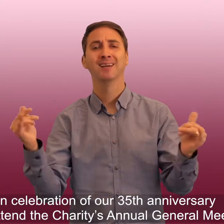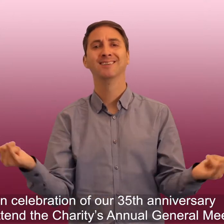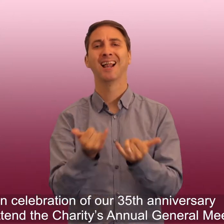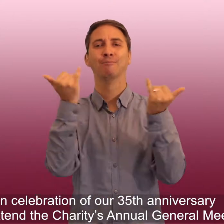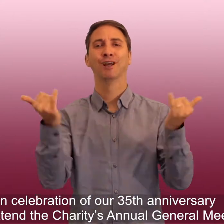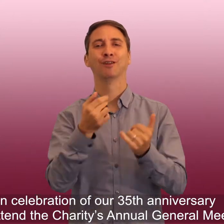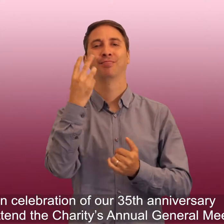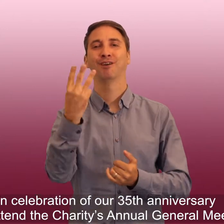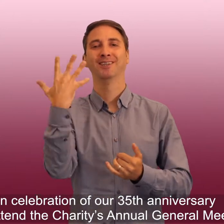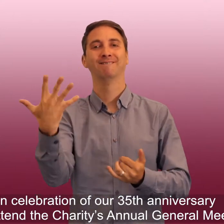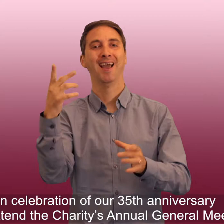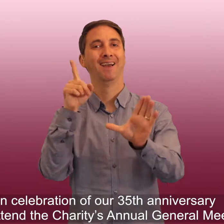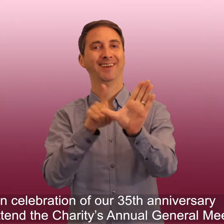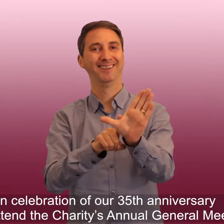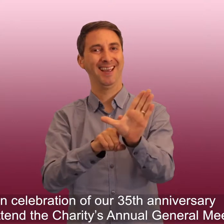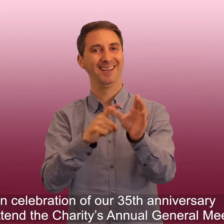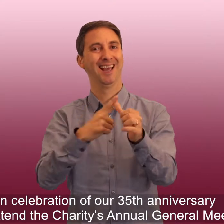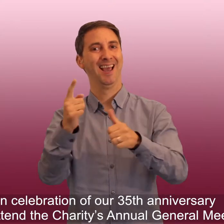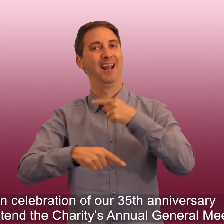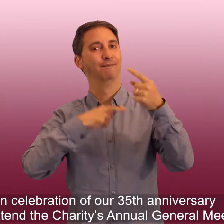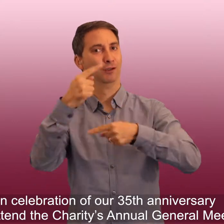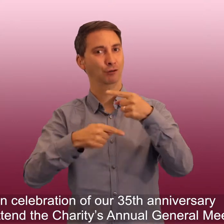and attend the Charities Annual General Meeting.